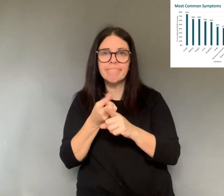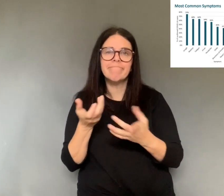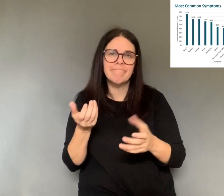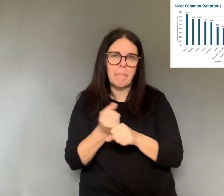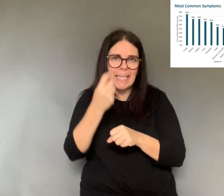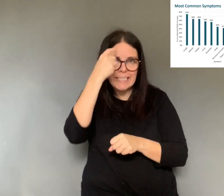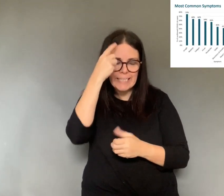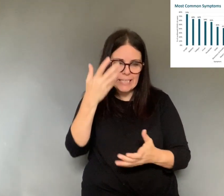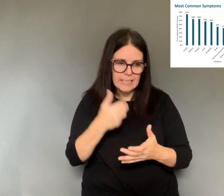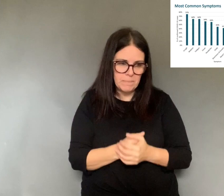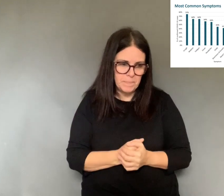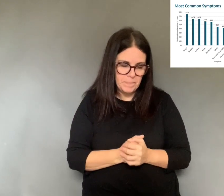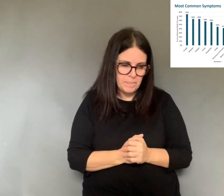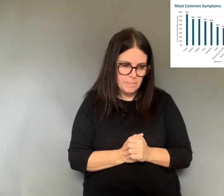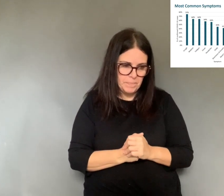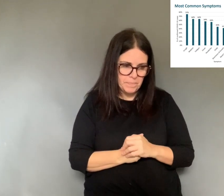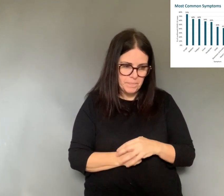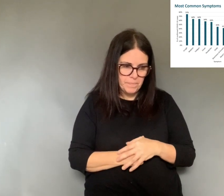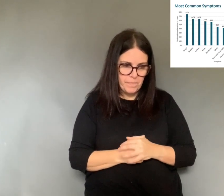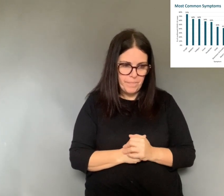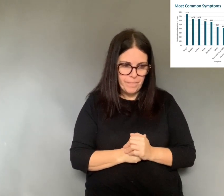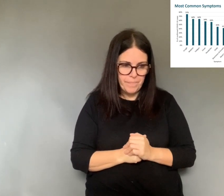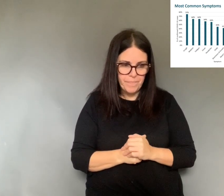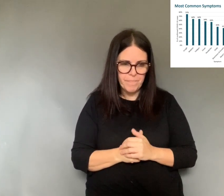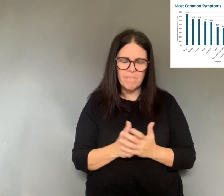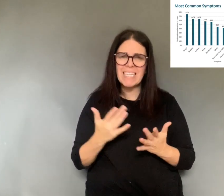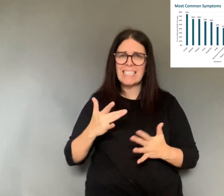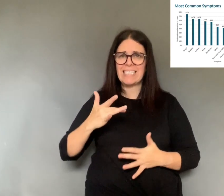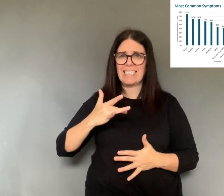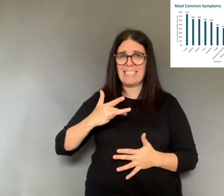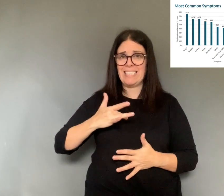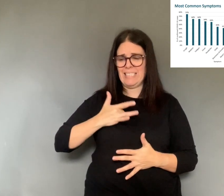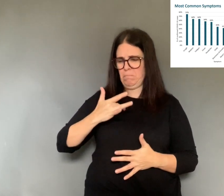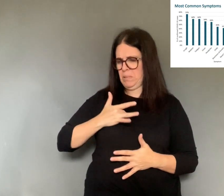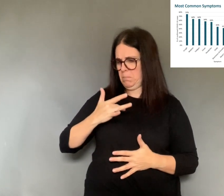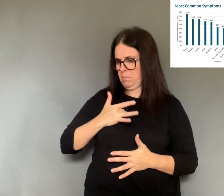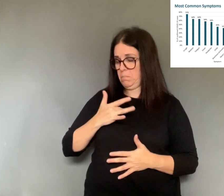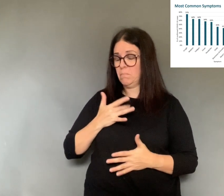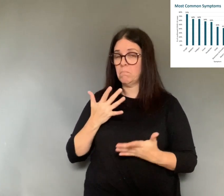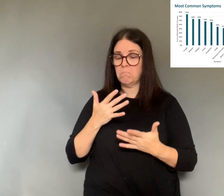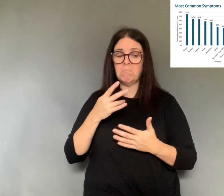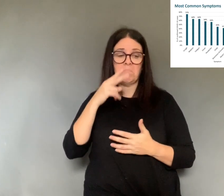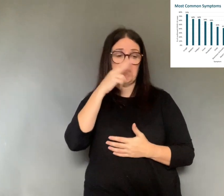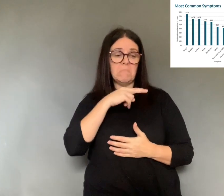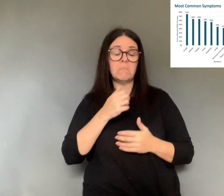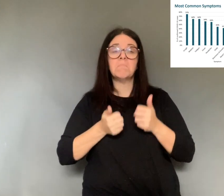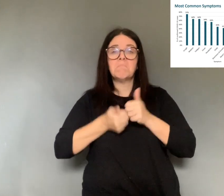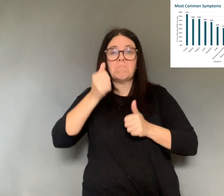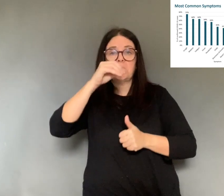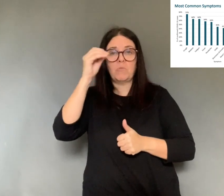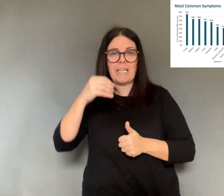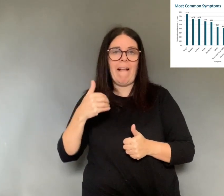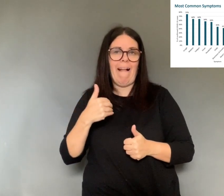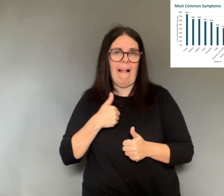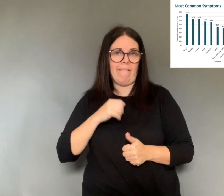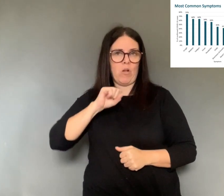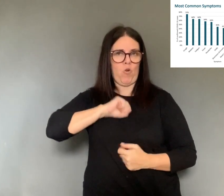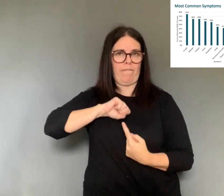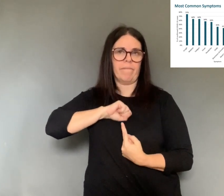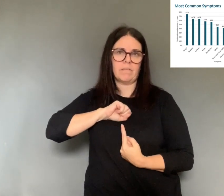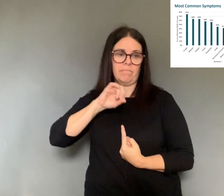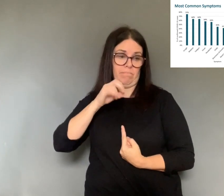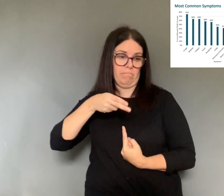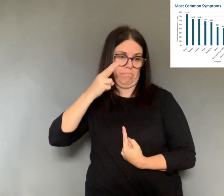A quick look at the cases and the symptoms. Majority of the symptoms are still presenting with cough, and this could be a worsening or new